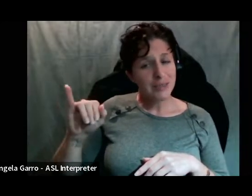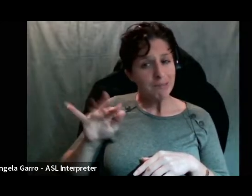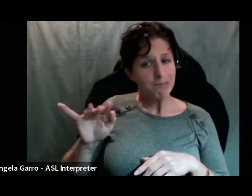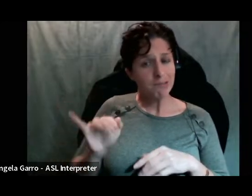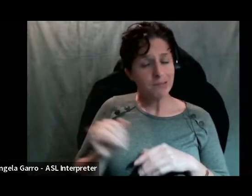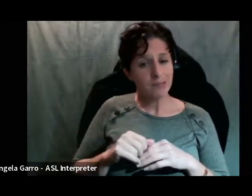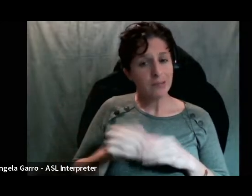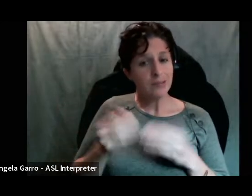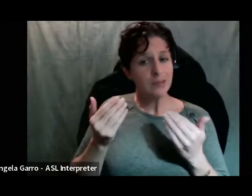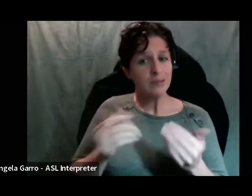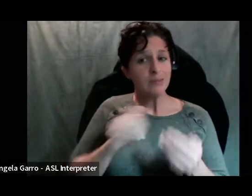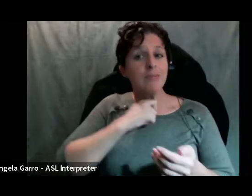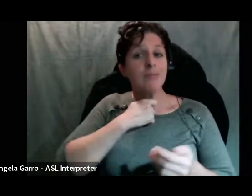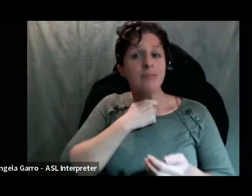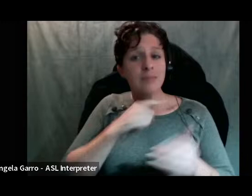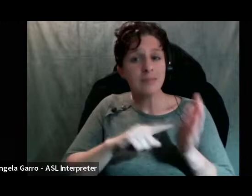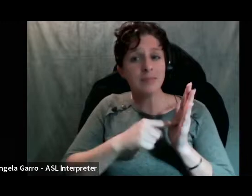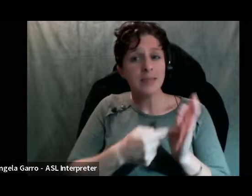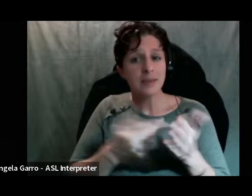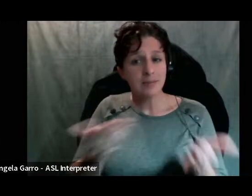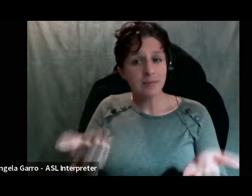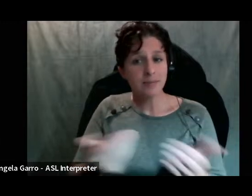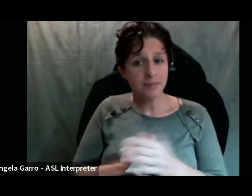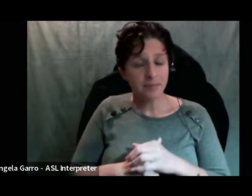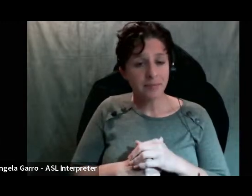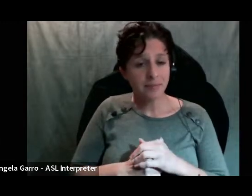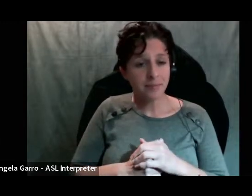You may unmute and begin.